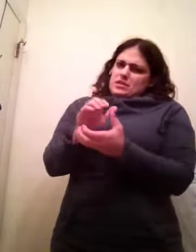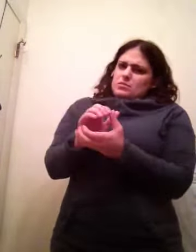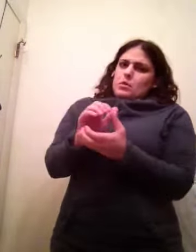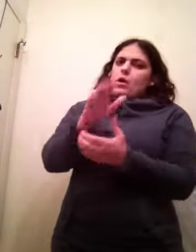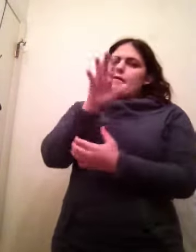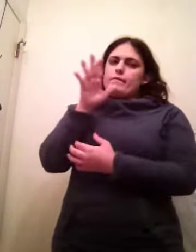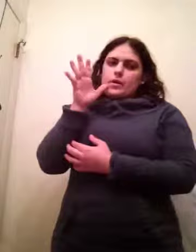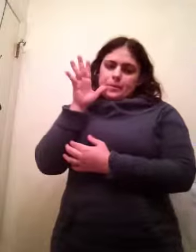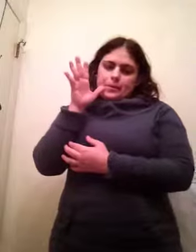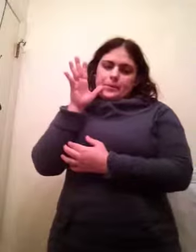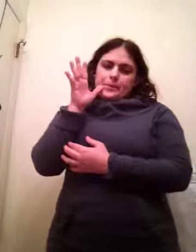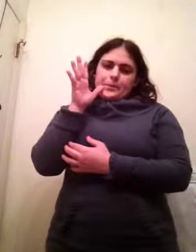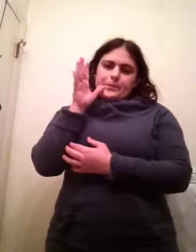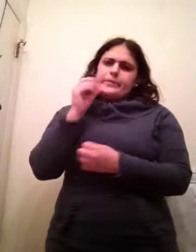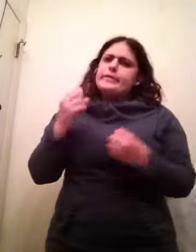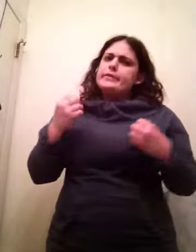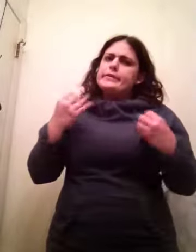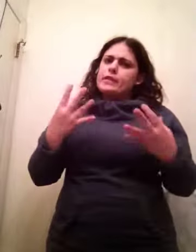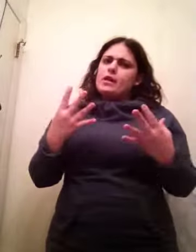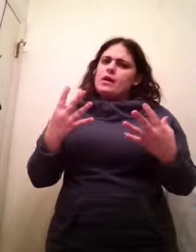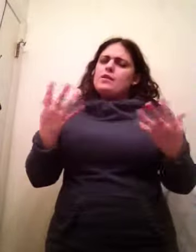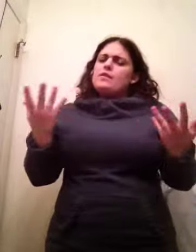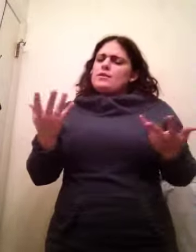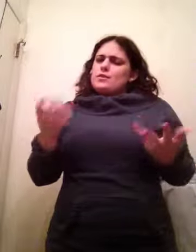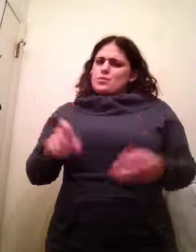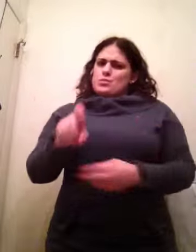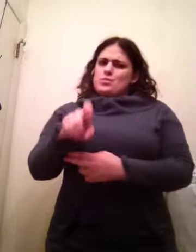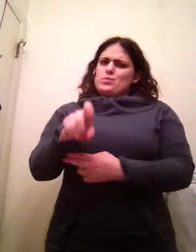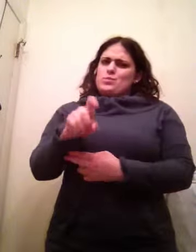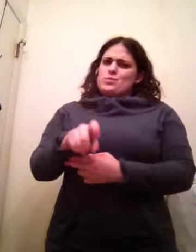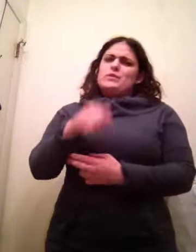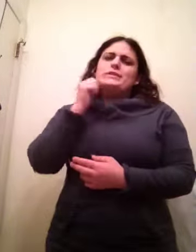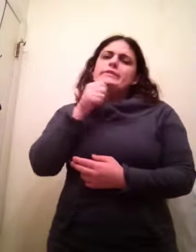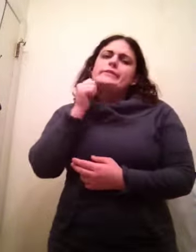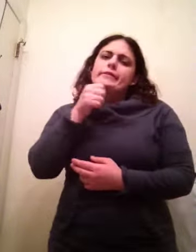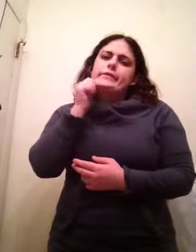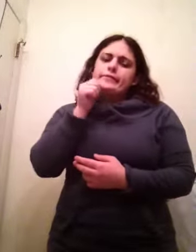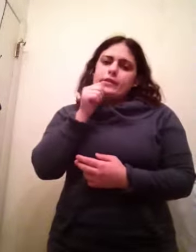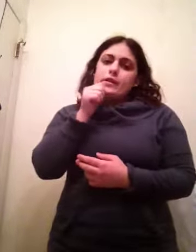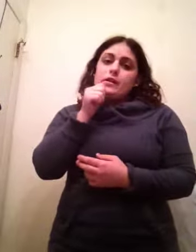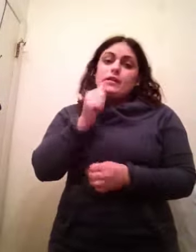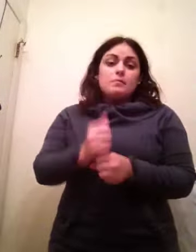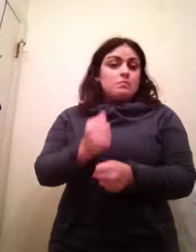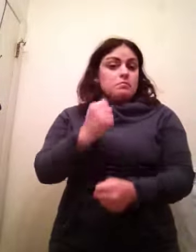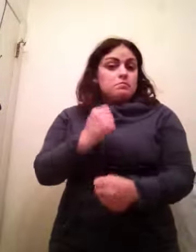and produced right there on the plantation. Who did all that work? Who